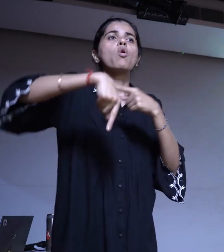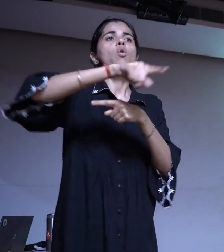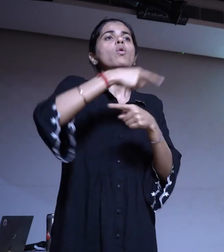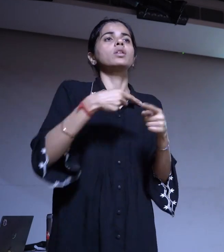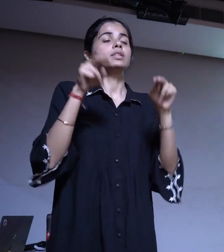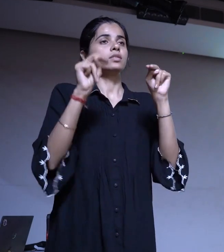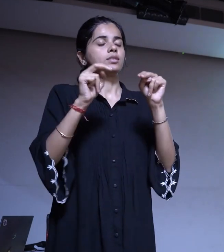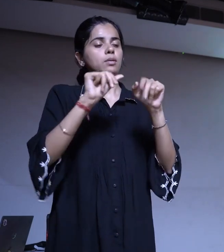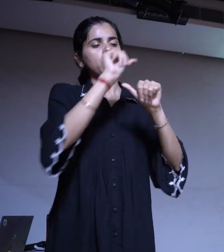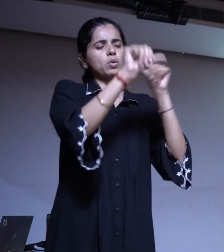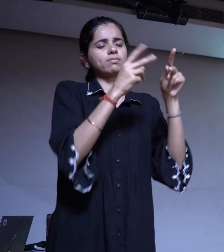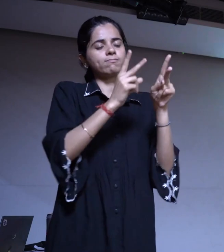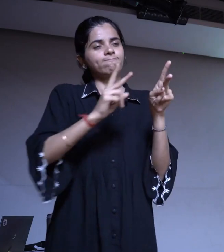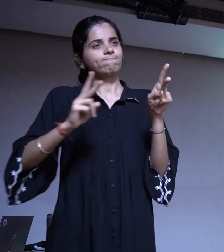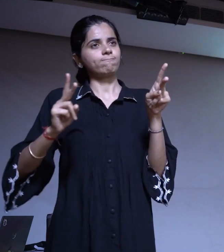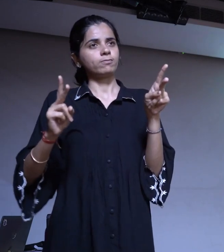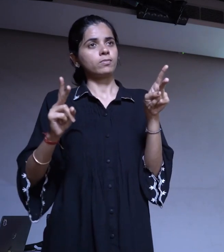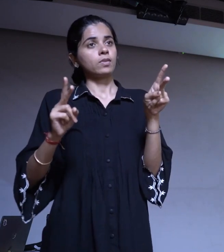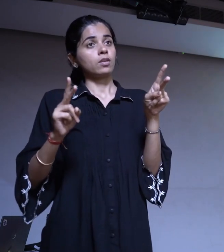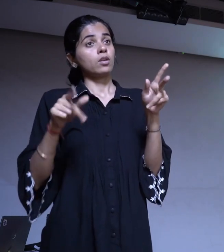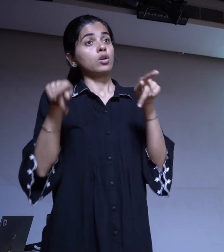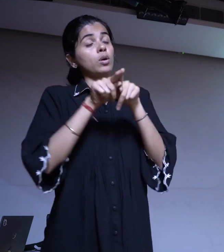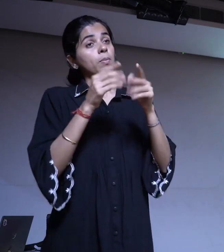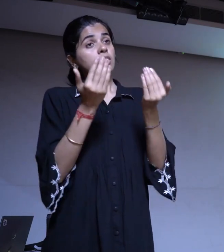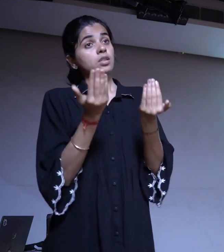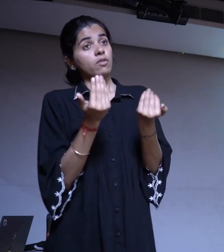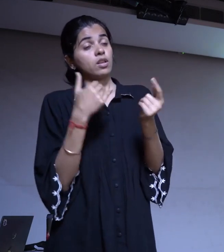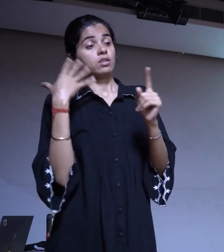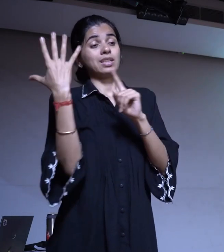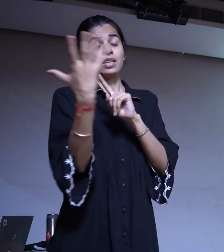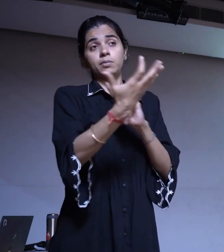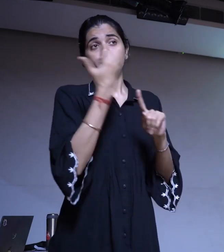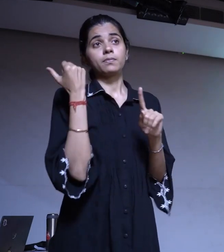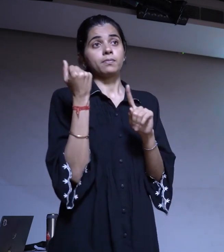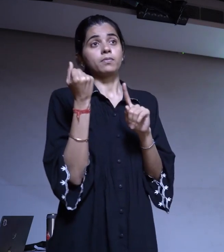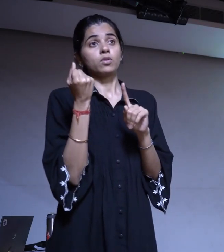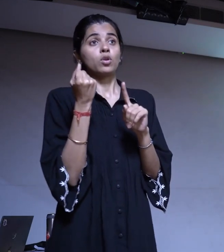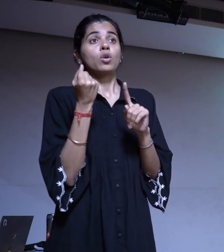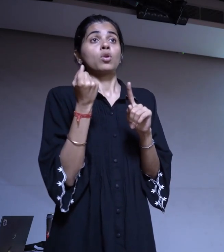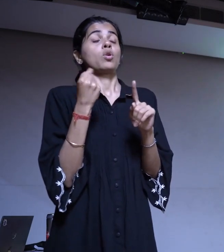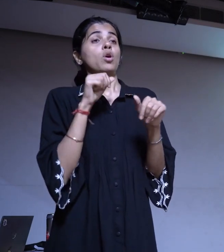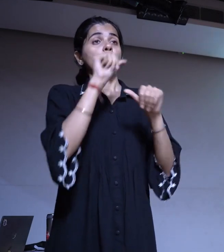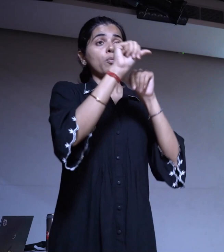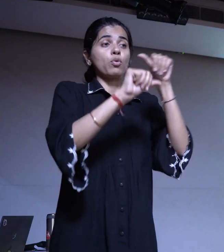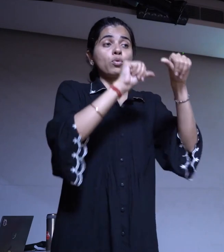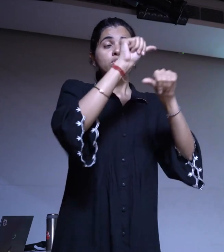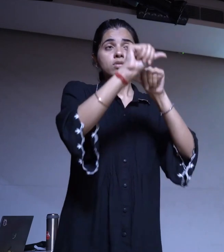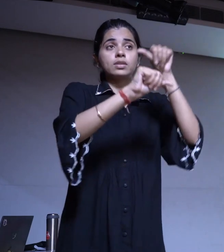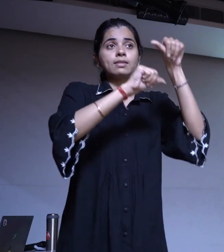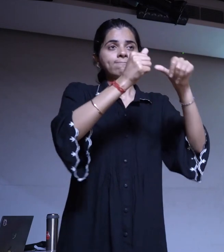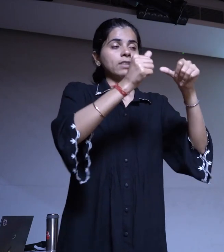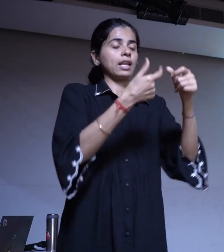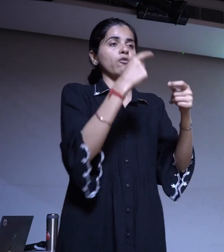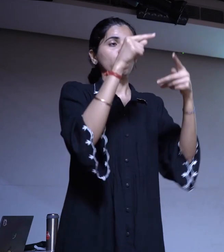requires a number of processes and in order to be able to achieve that ability all of these processes have to be in